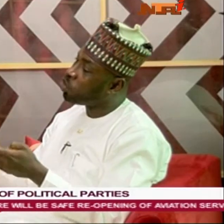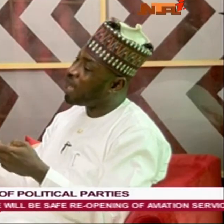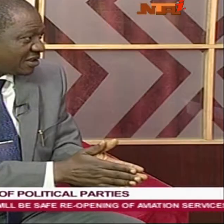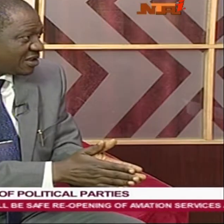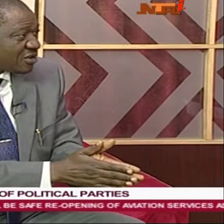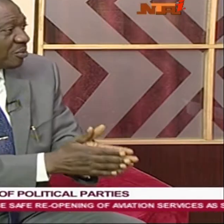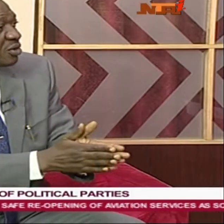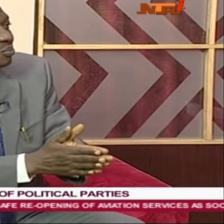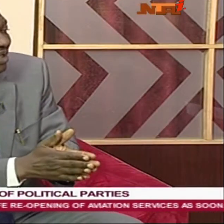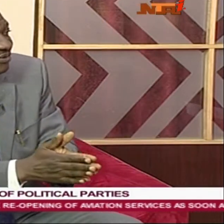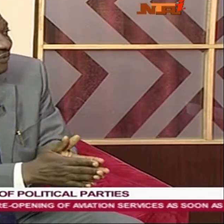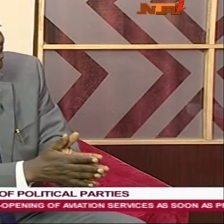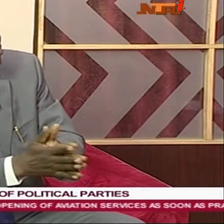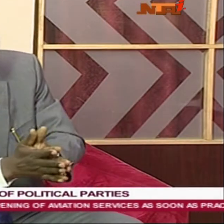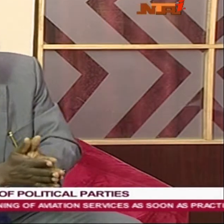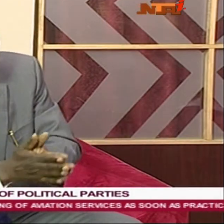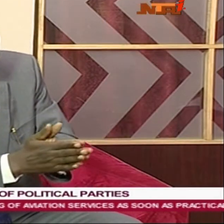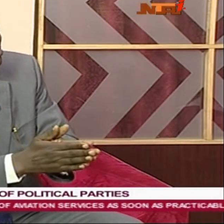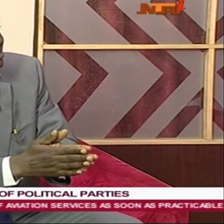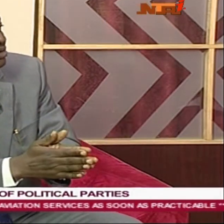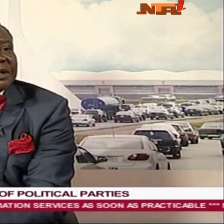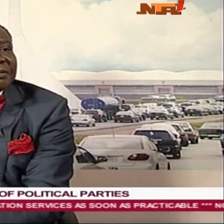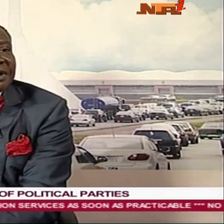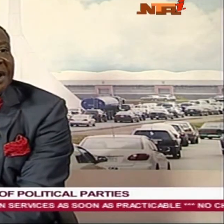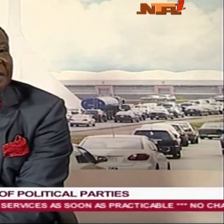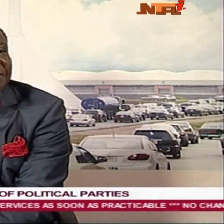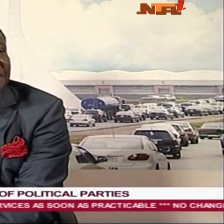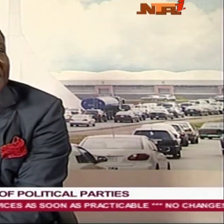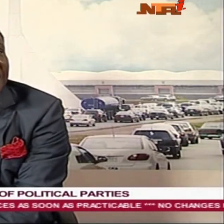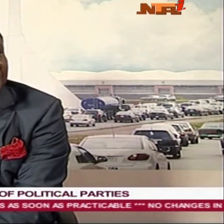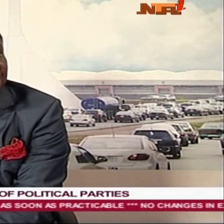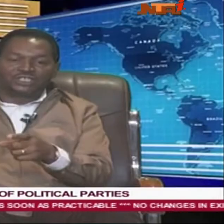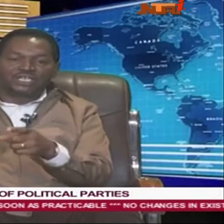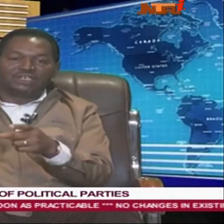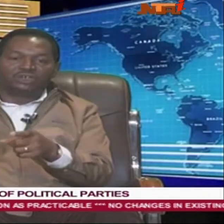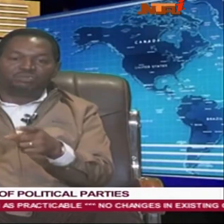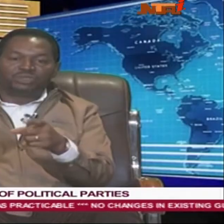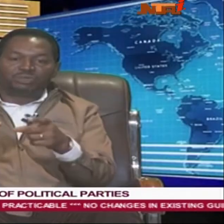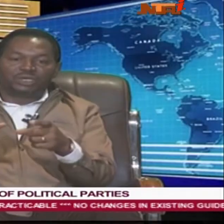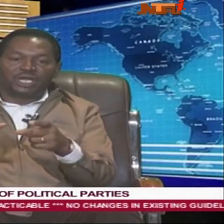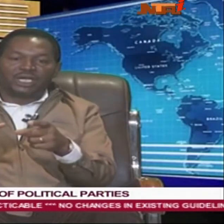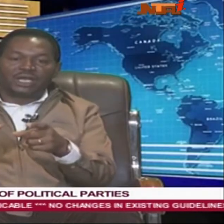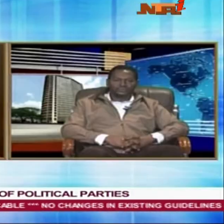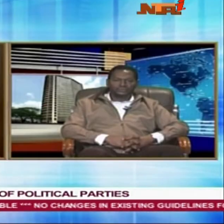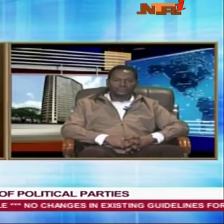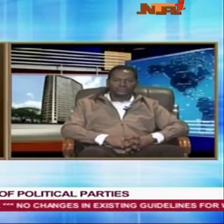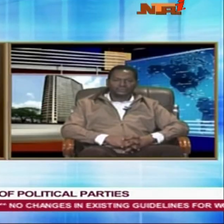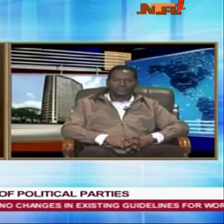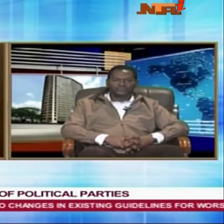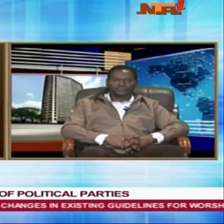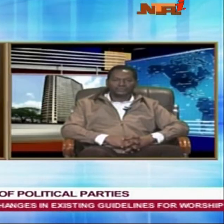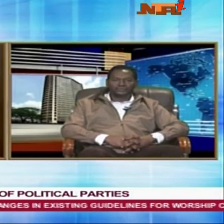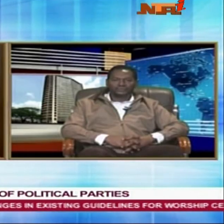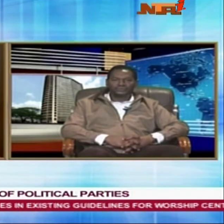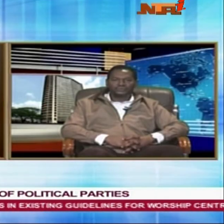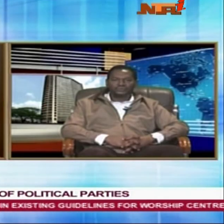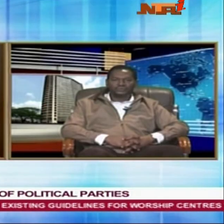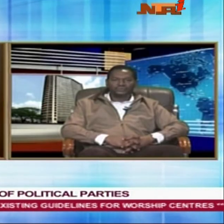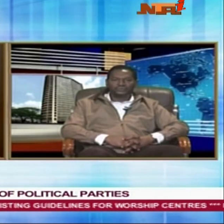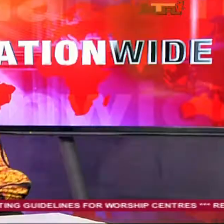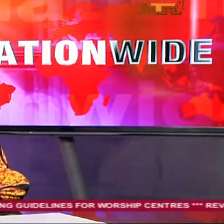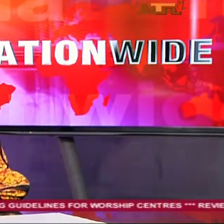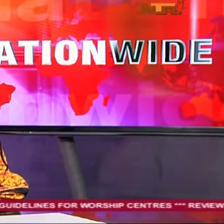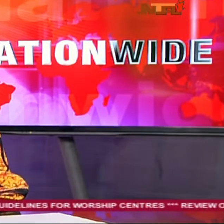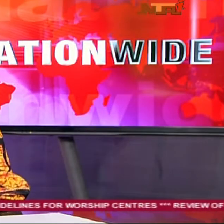to aspire to become institutions with deep-rooted democratic values. In Abuja, Daniel Adirie, NTA